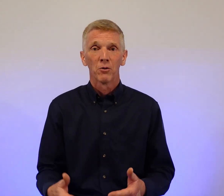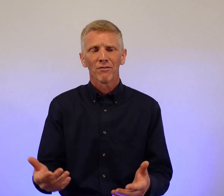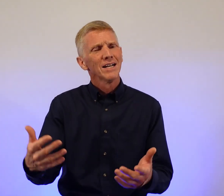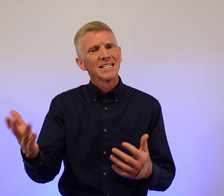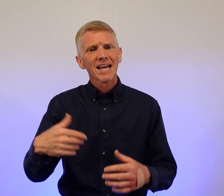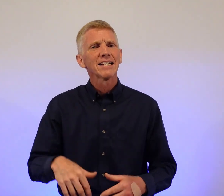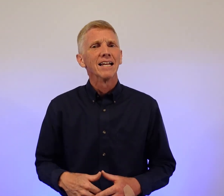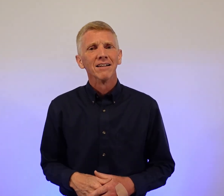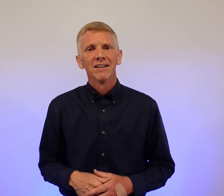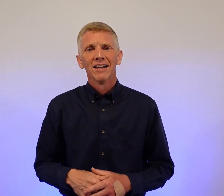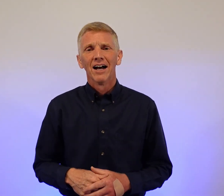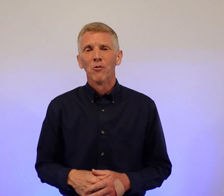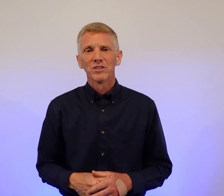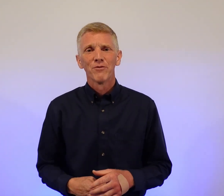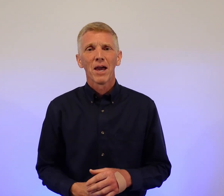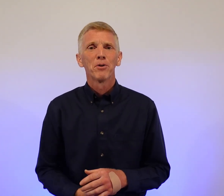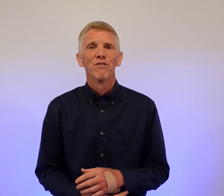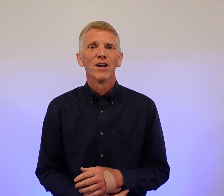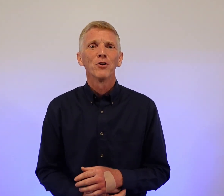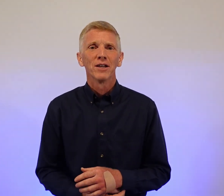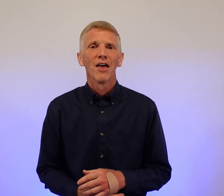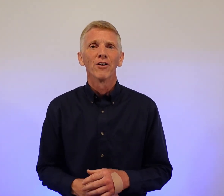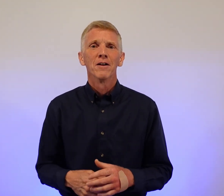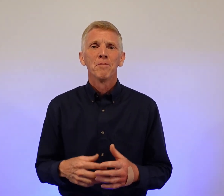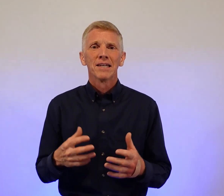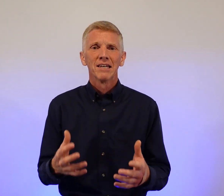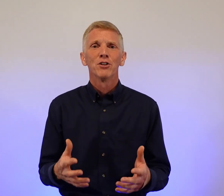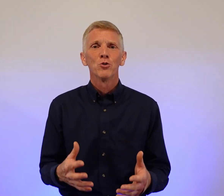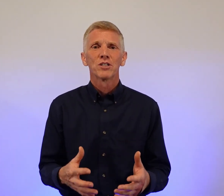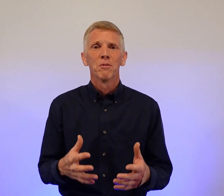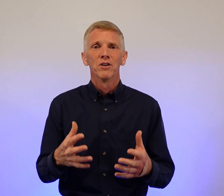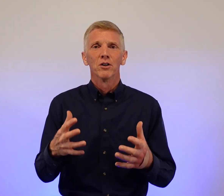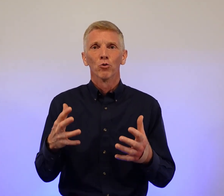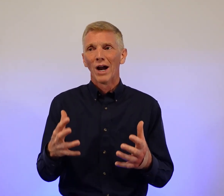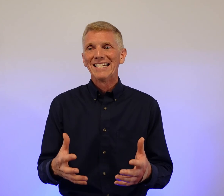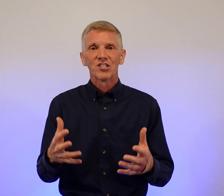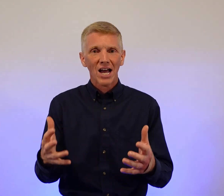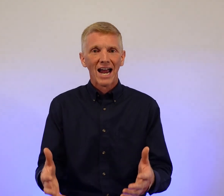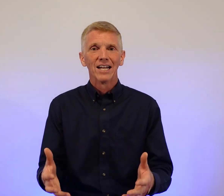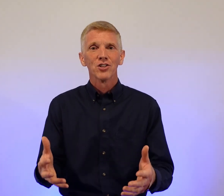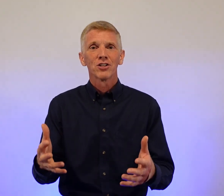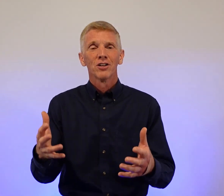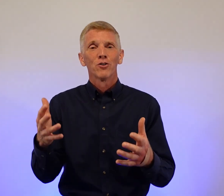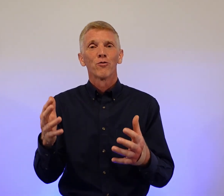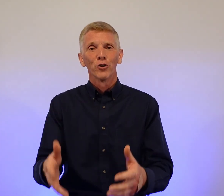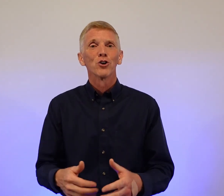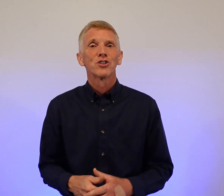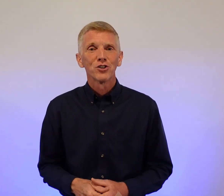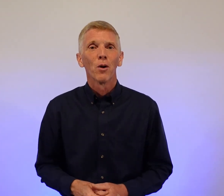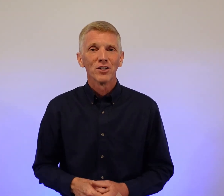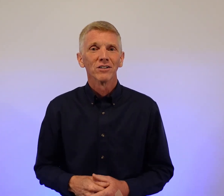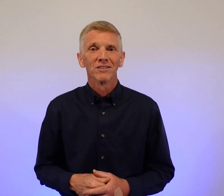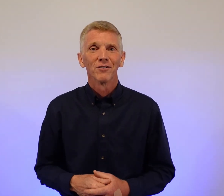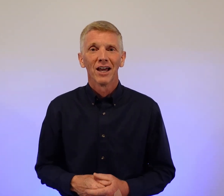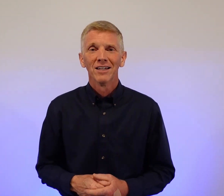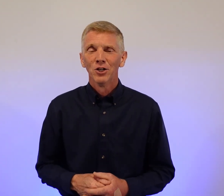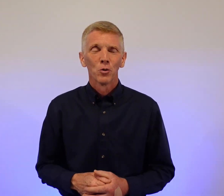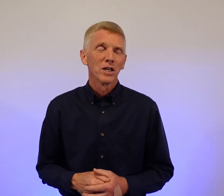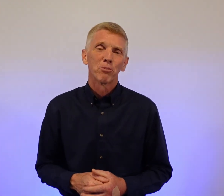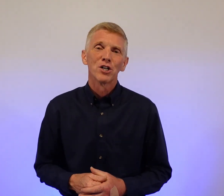whatever, send it in. We'll see if we can't put a video together giving you some of the right signs for your situation, okay? Really appreciate